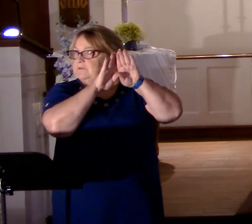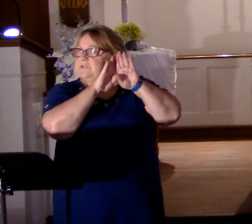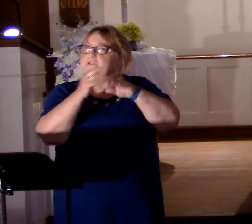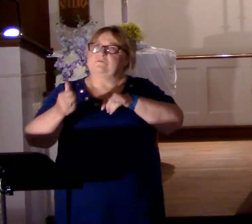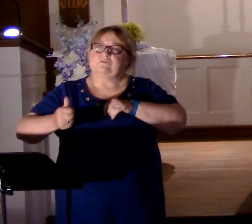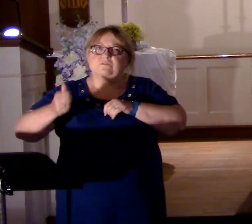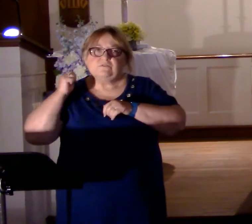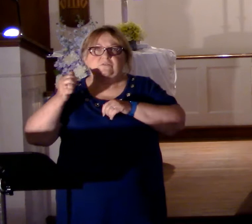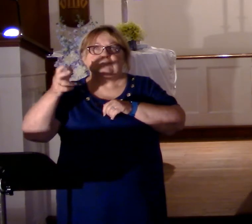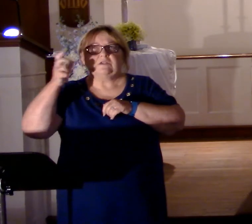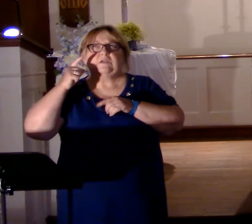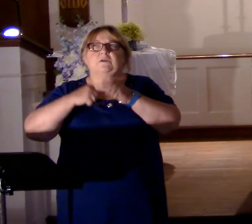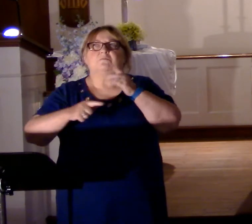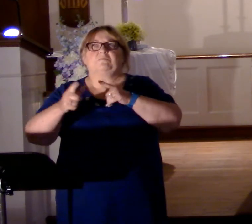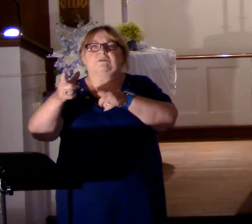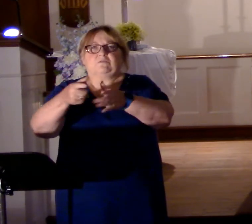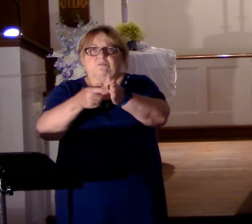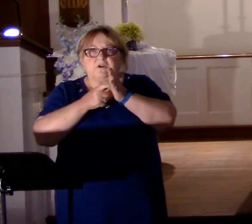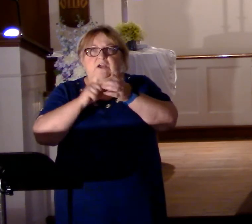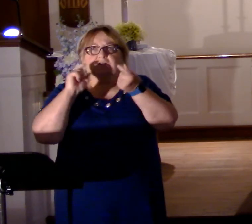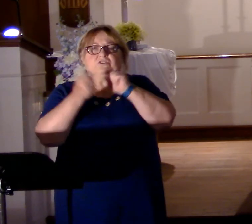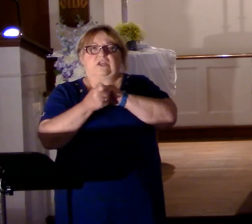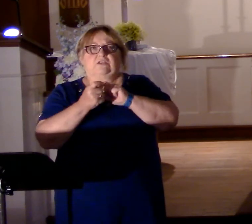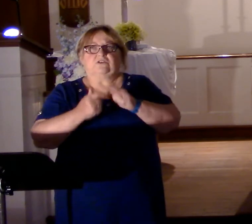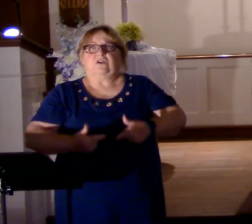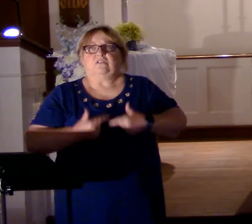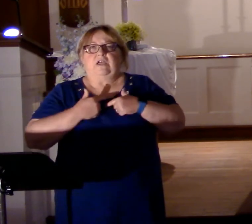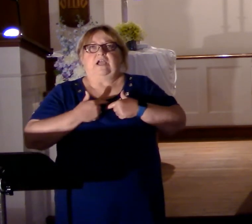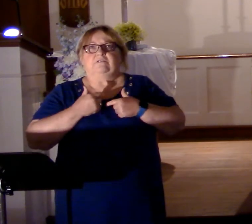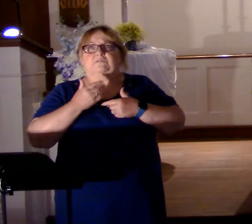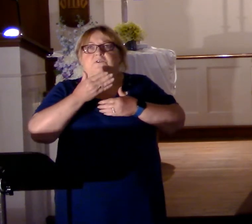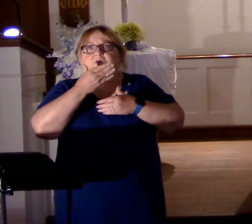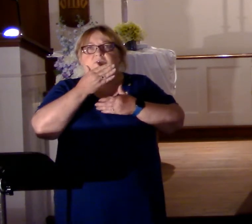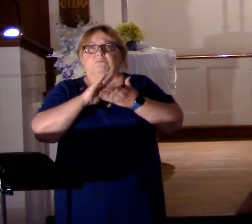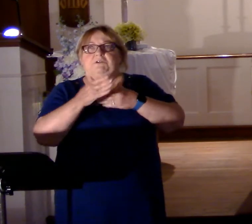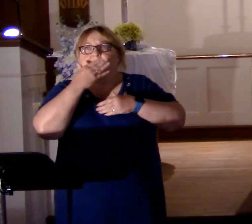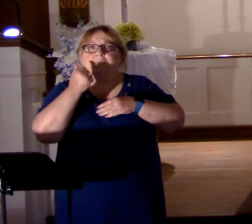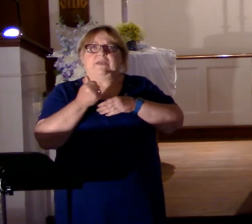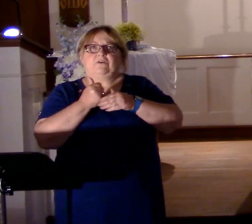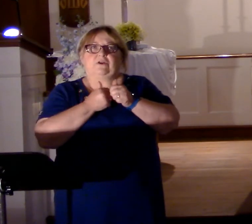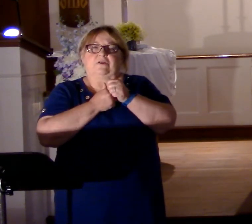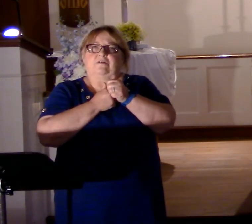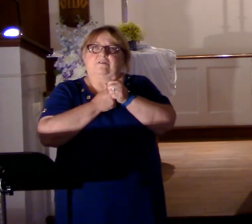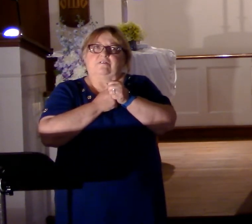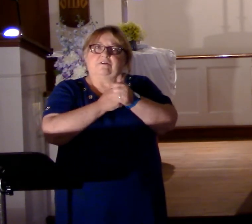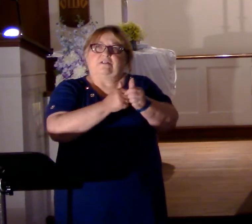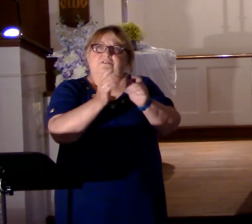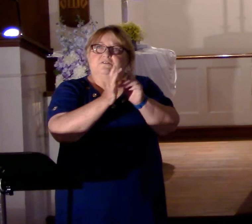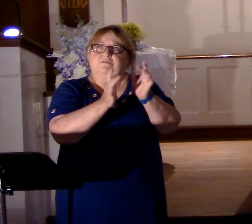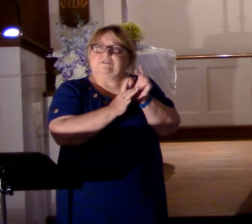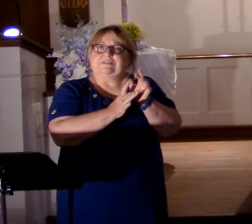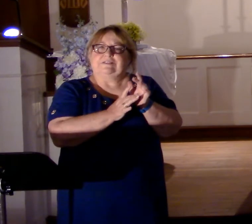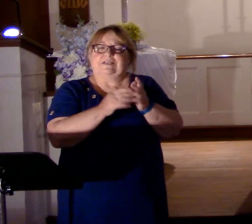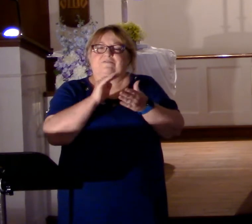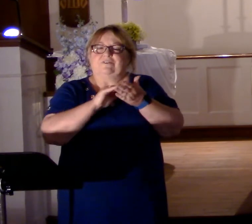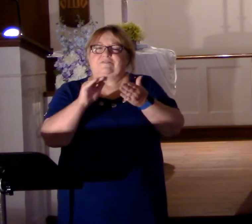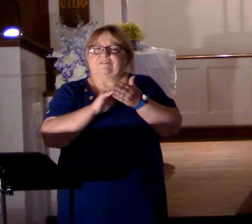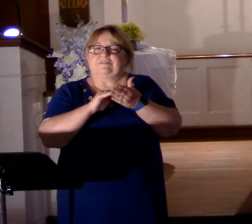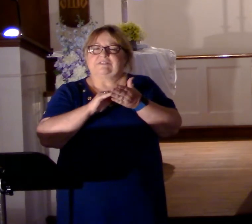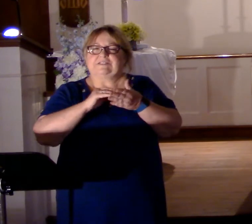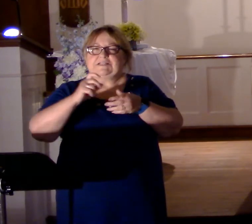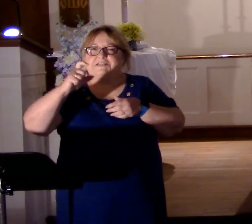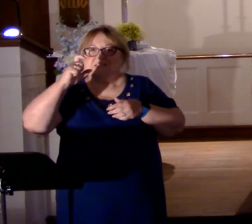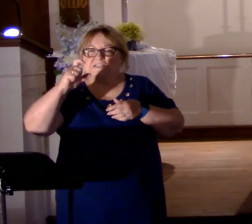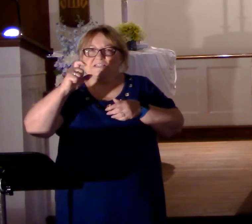To hear what would require change in us to be better disciples. Forgive the deliberate denseness of our